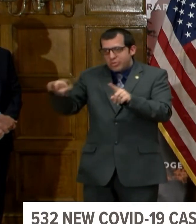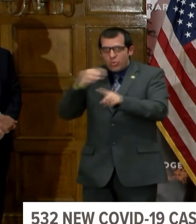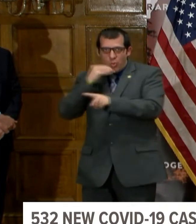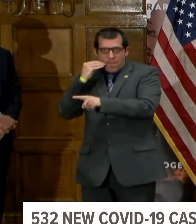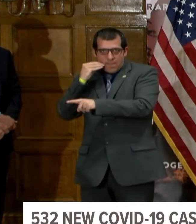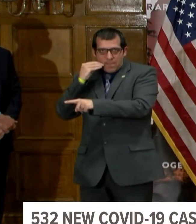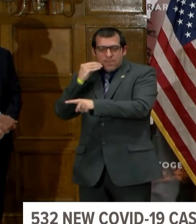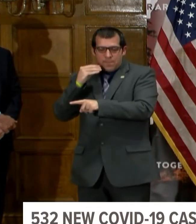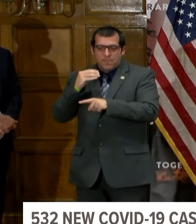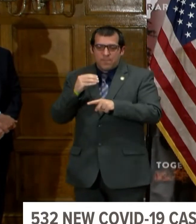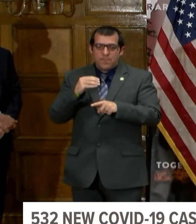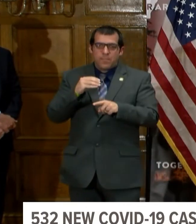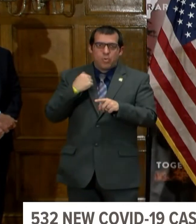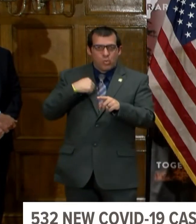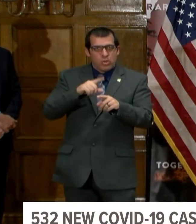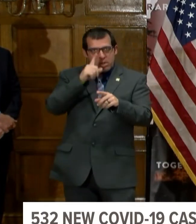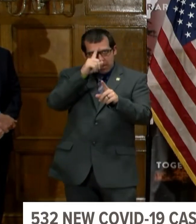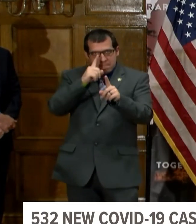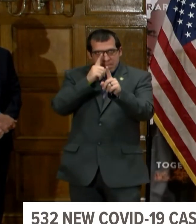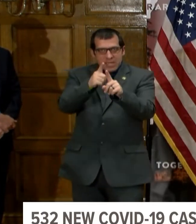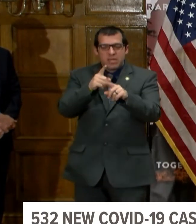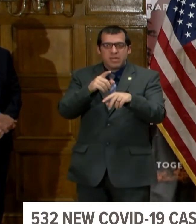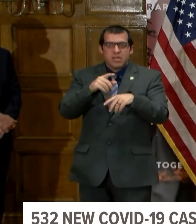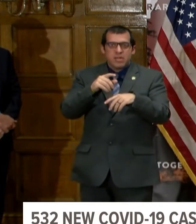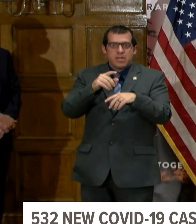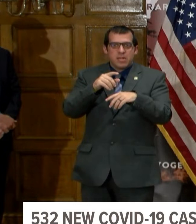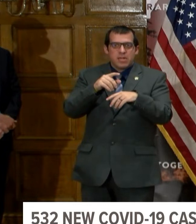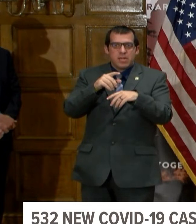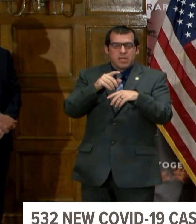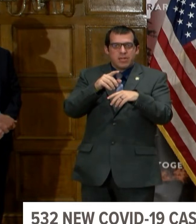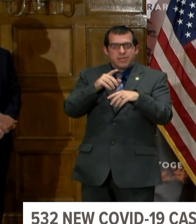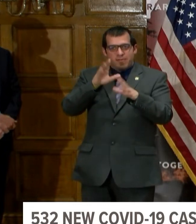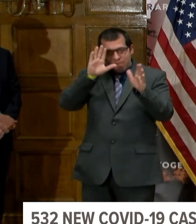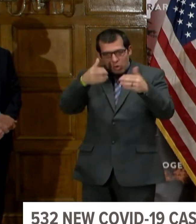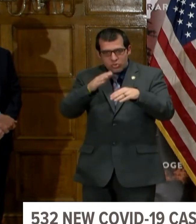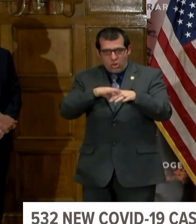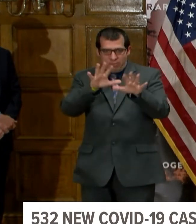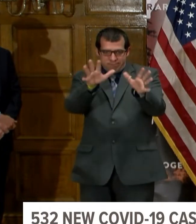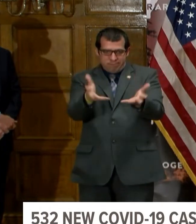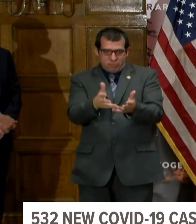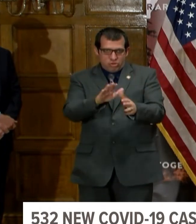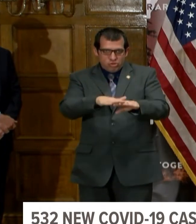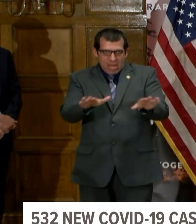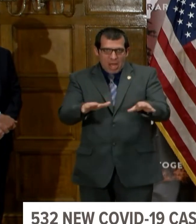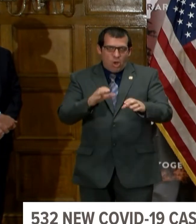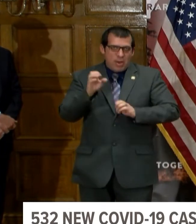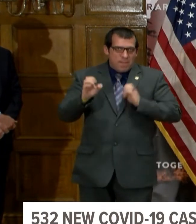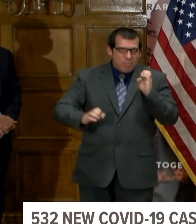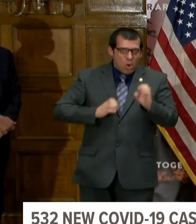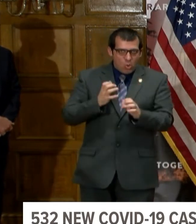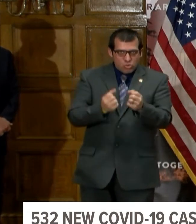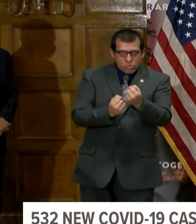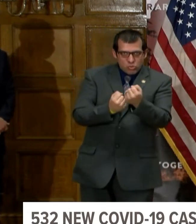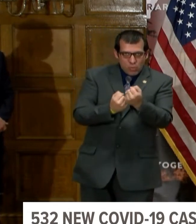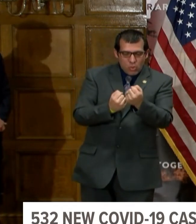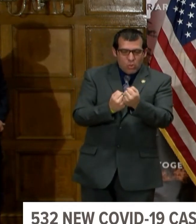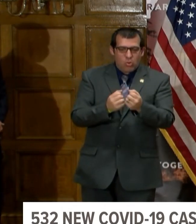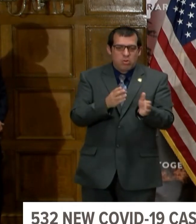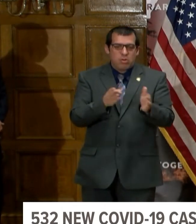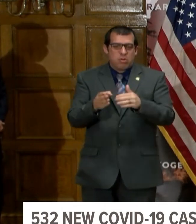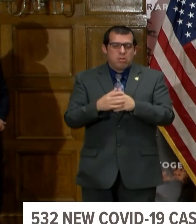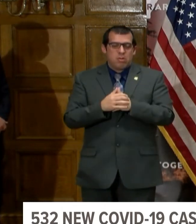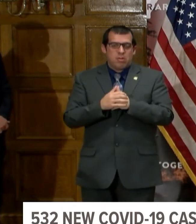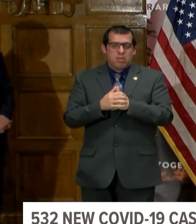to spending time addressing the whole child, providing emotional support. We have